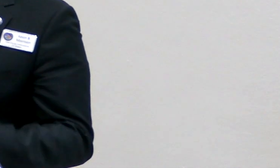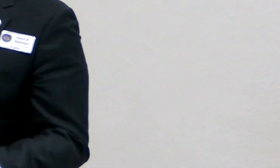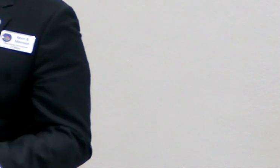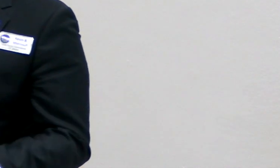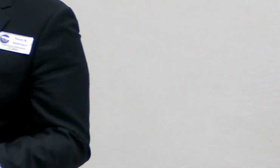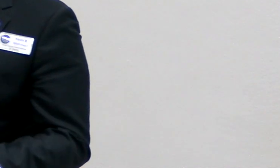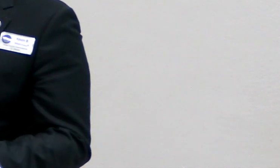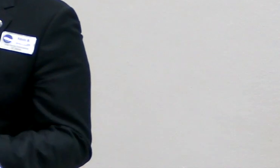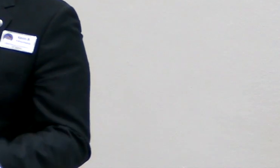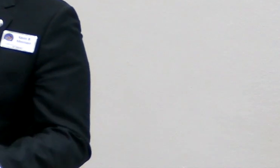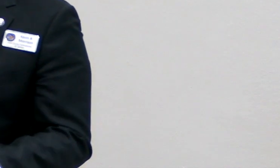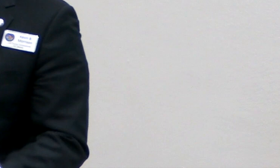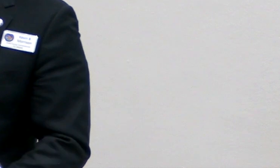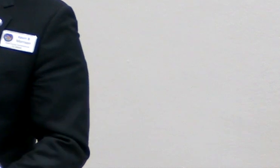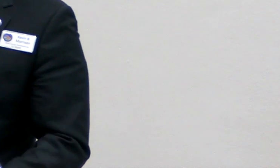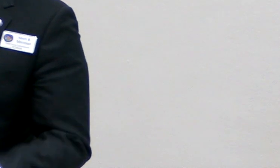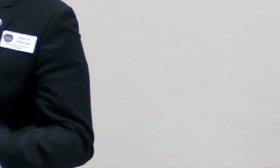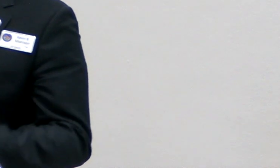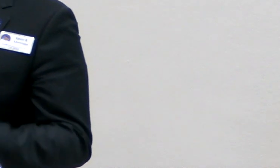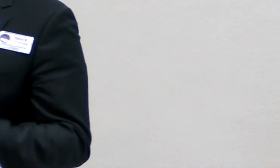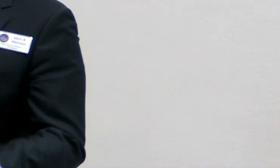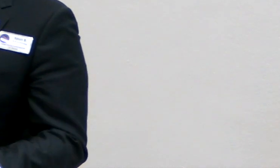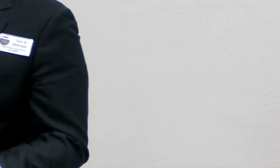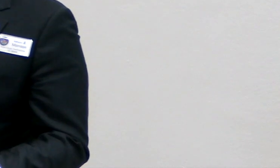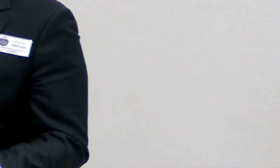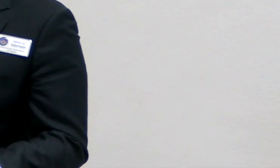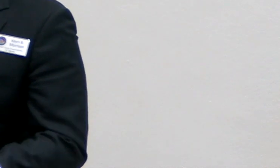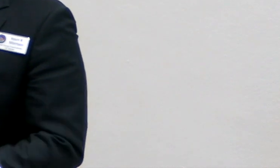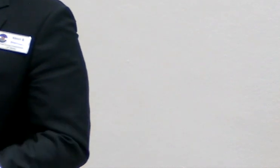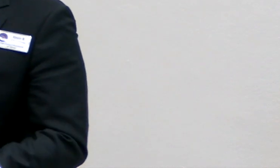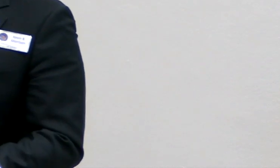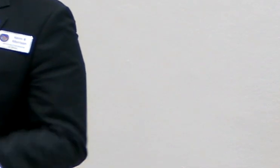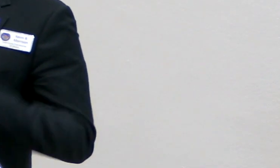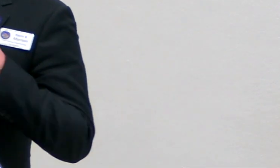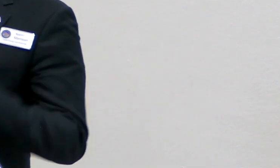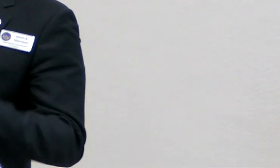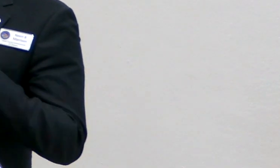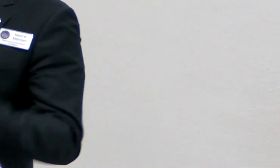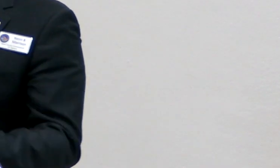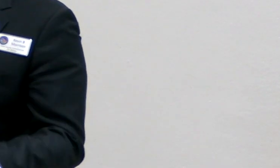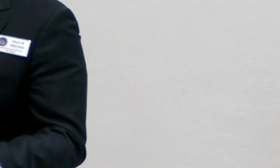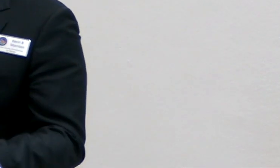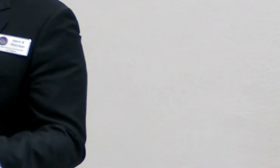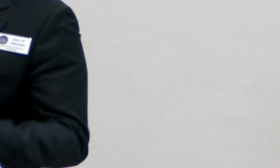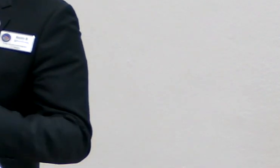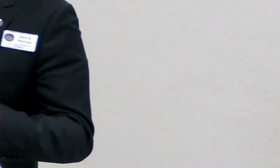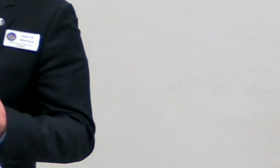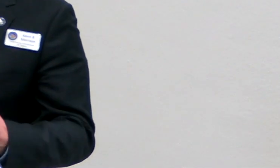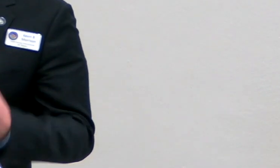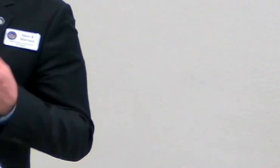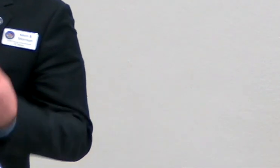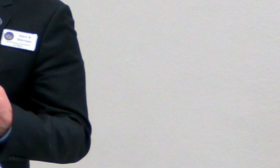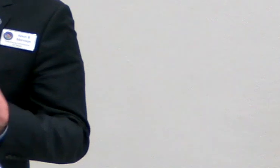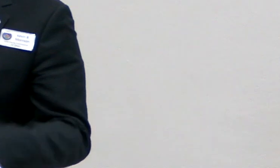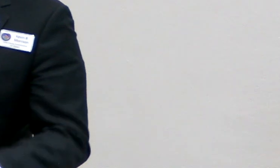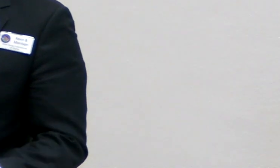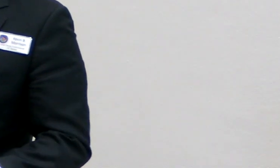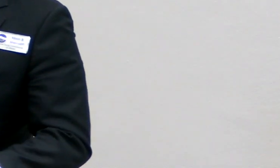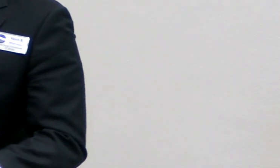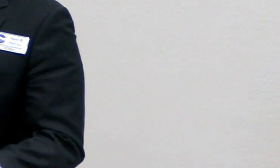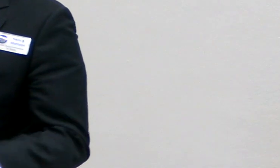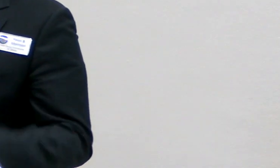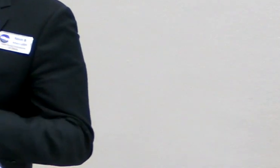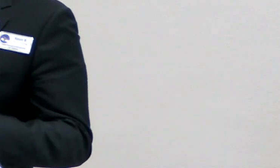get good information today, and I wish you well during this process. I'm elated to share with you that after passing